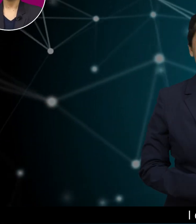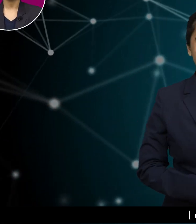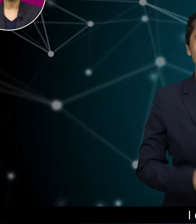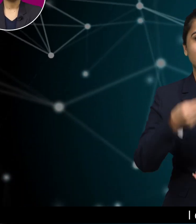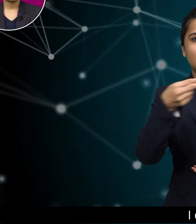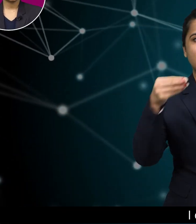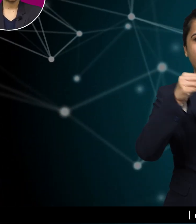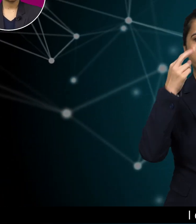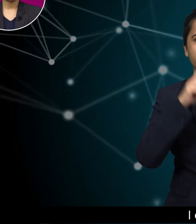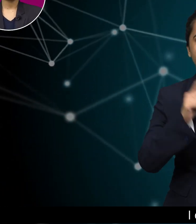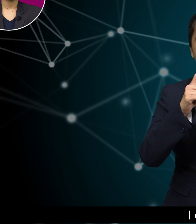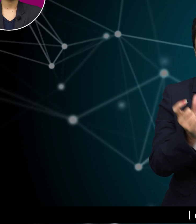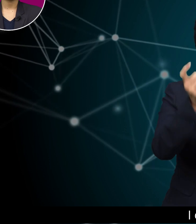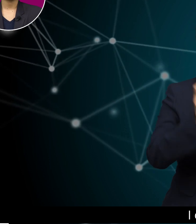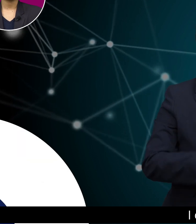I am Bindu.